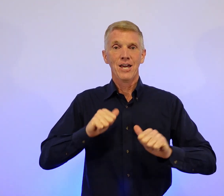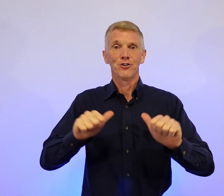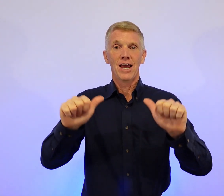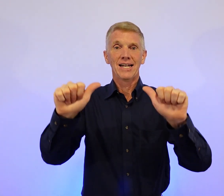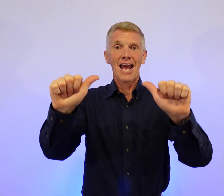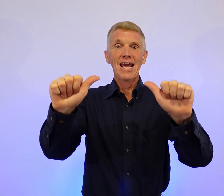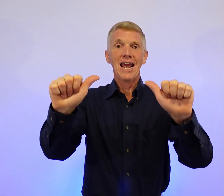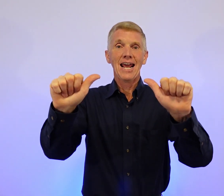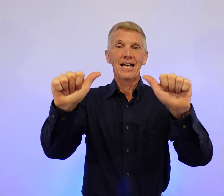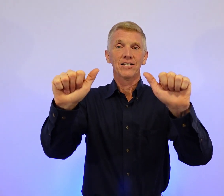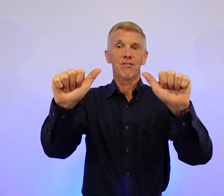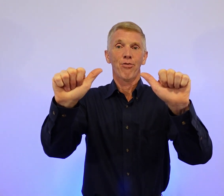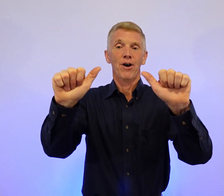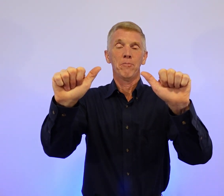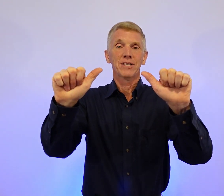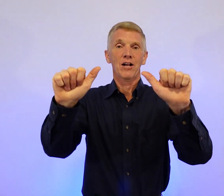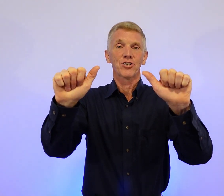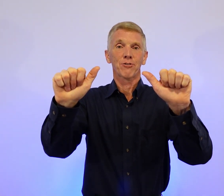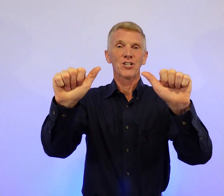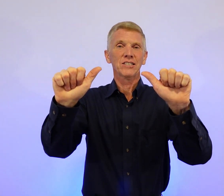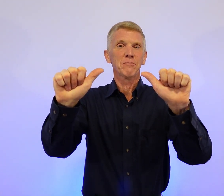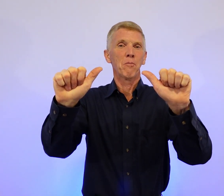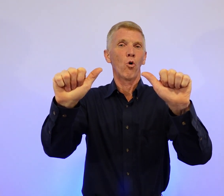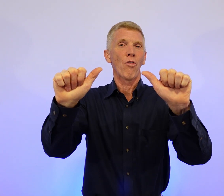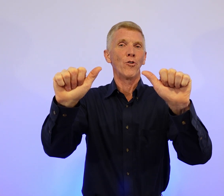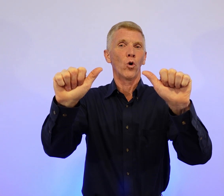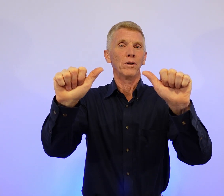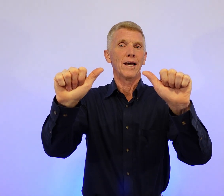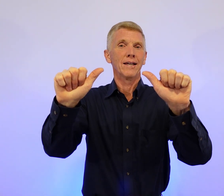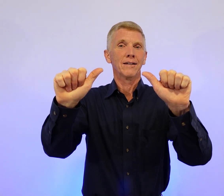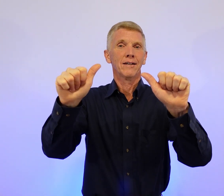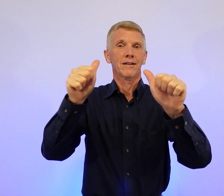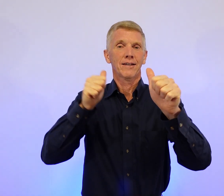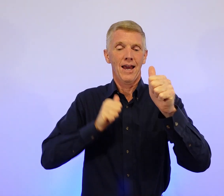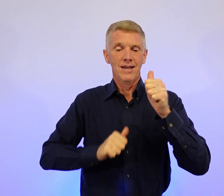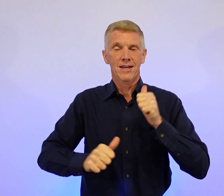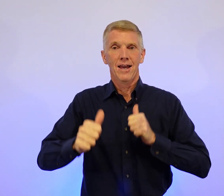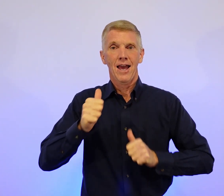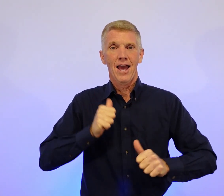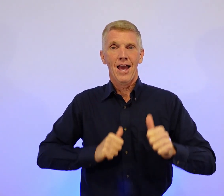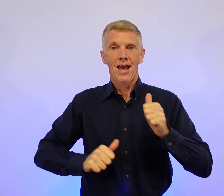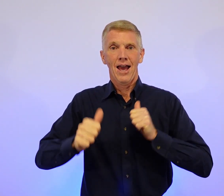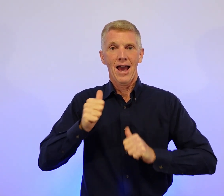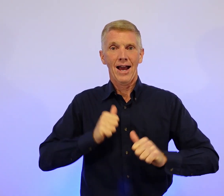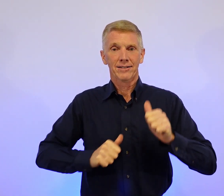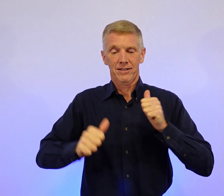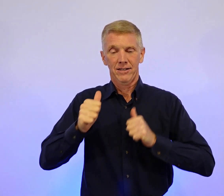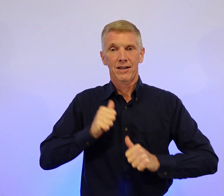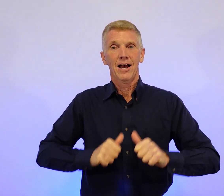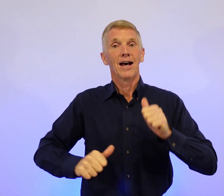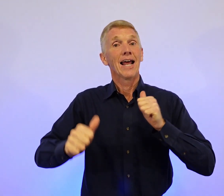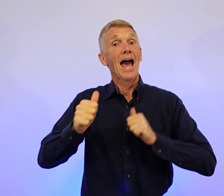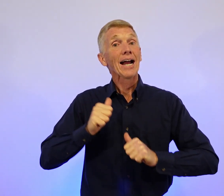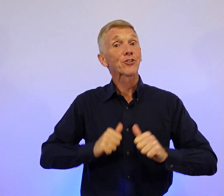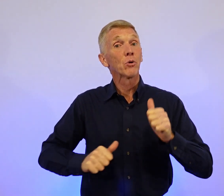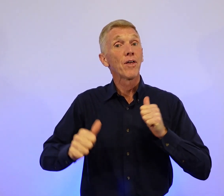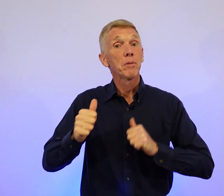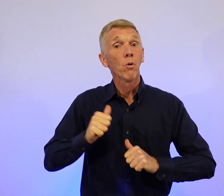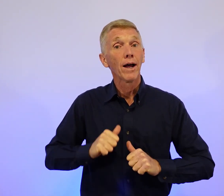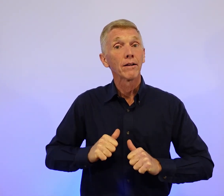you're taking A hands, thumbs outstretched, a little bit more than the normal A. Okay, act. An actor would then be what?